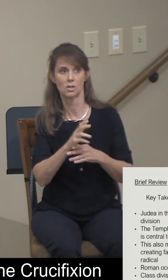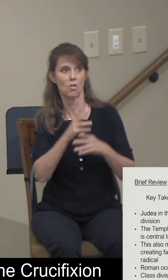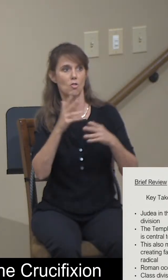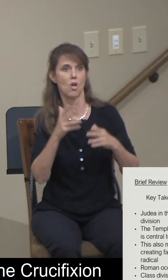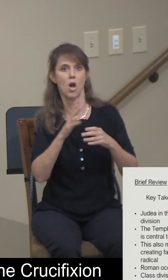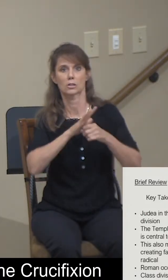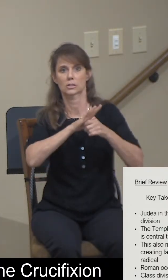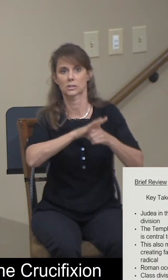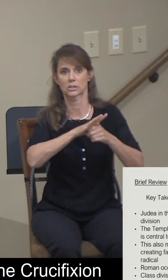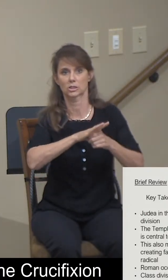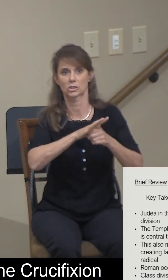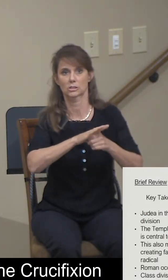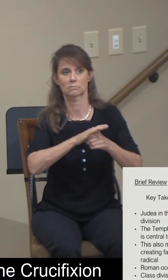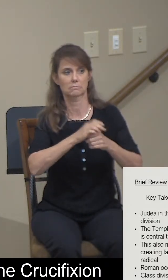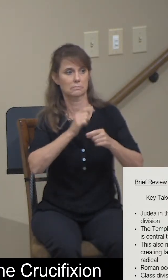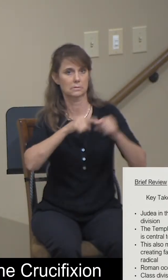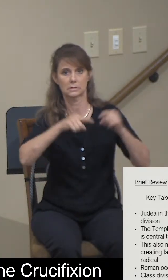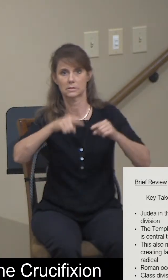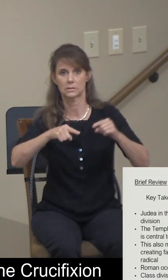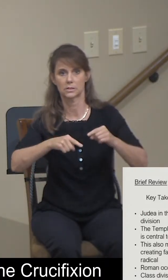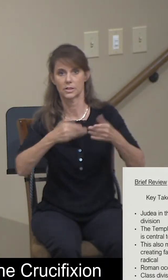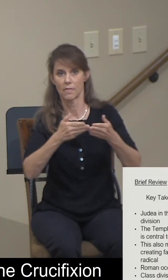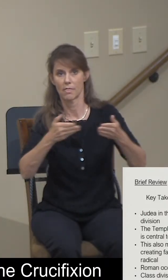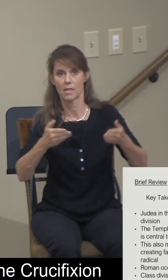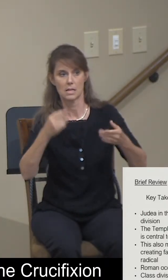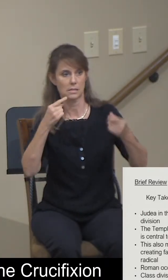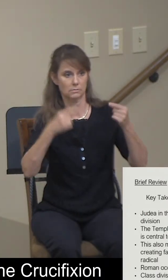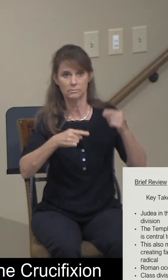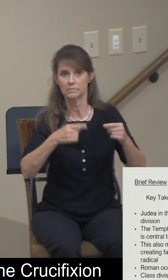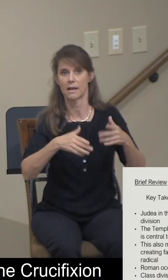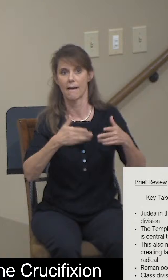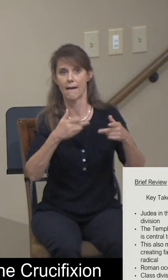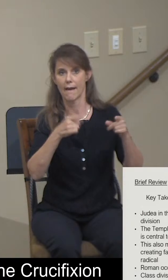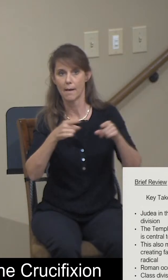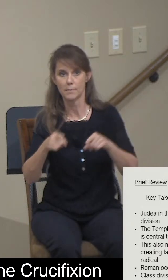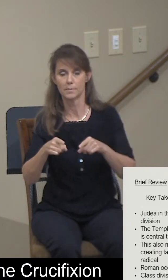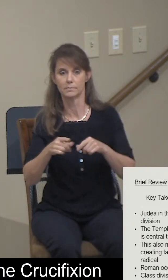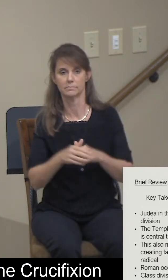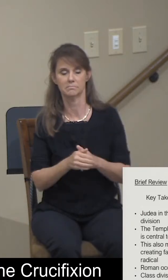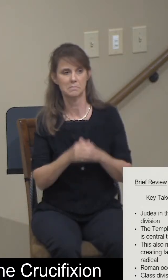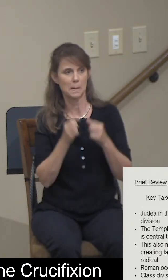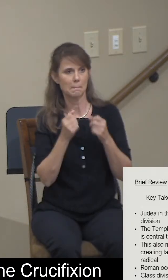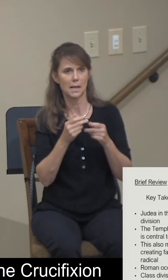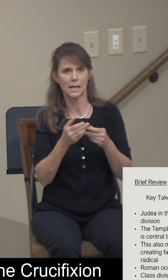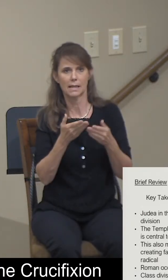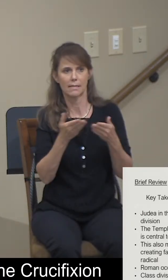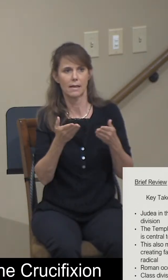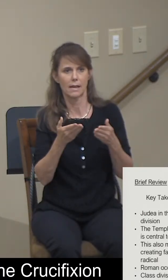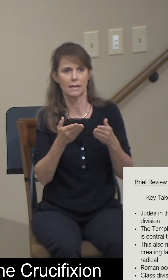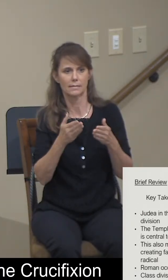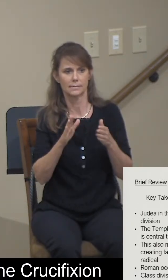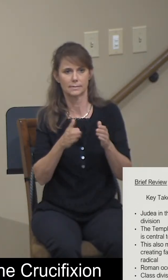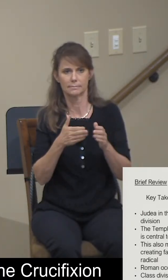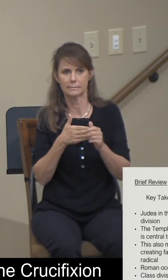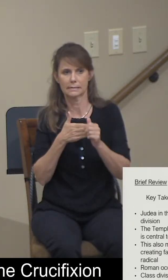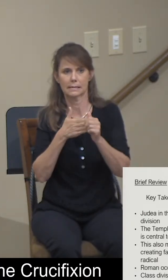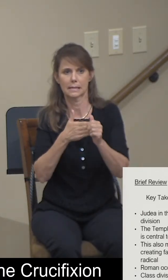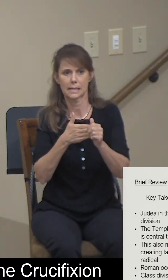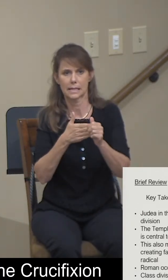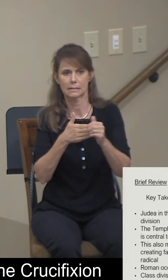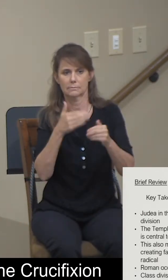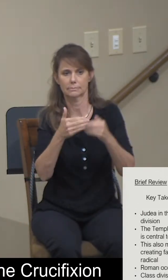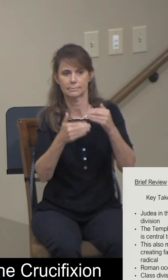understand the factors and the circumstances that ultimately lead to Jesus' crucifixion, is all of these